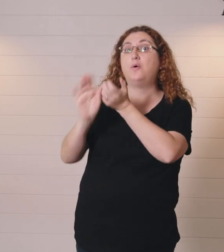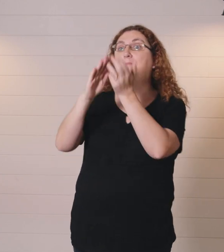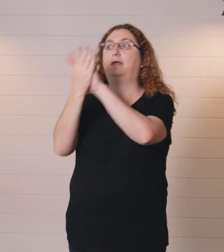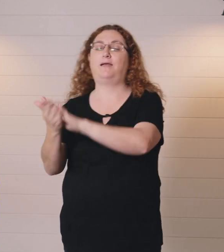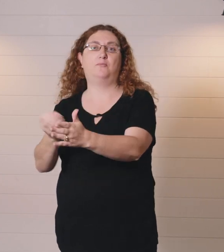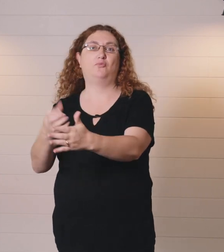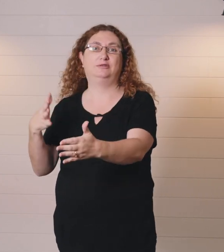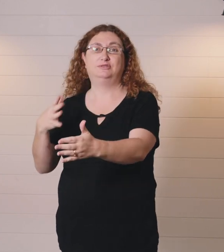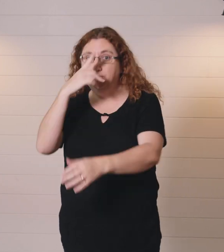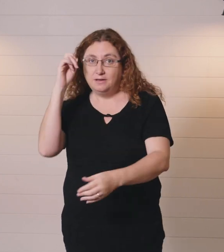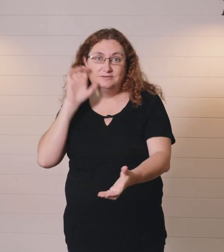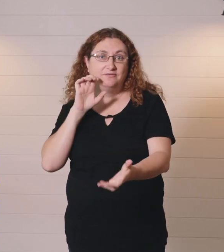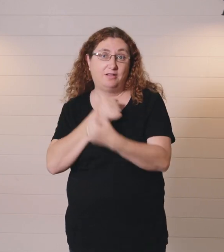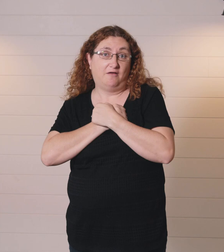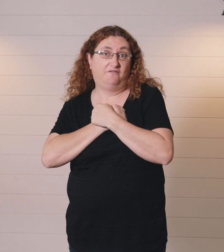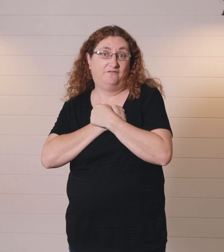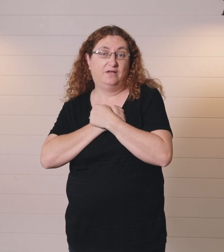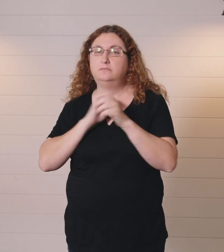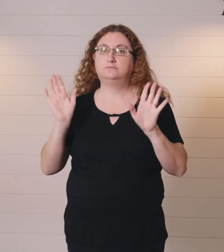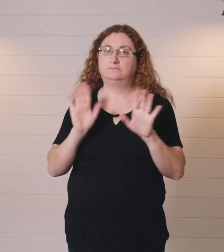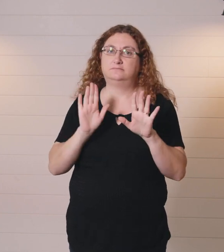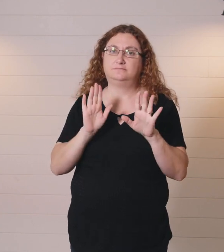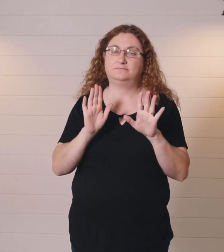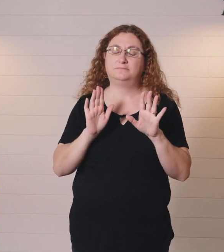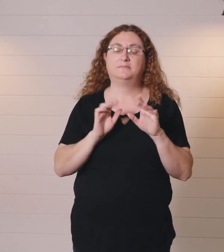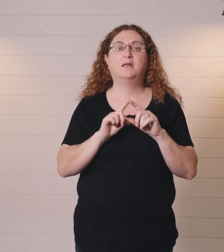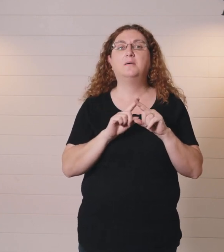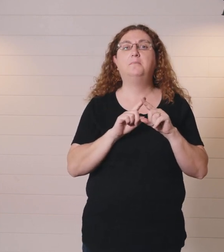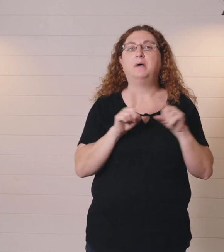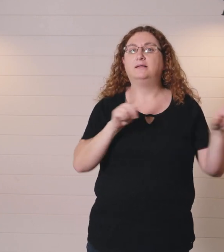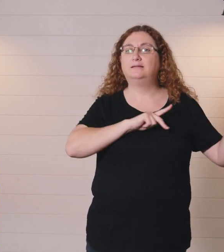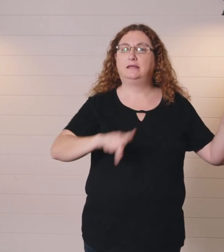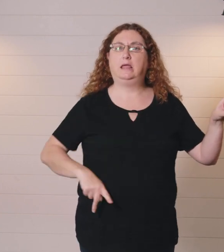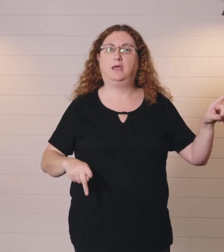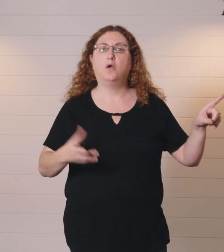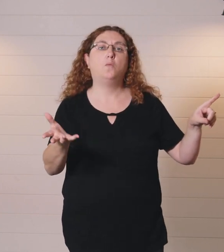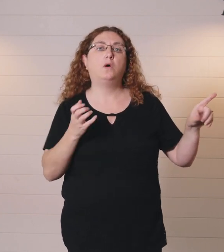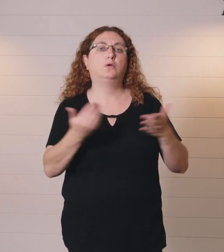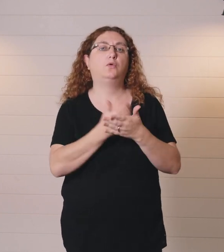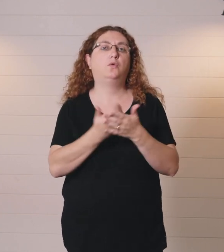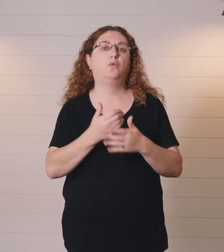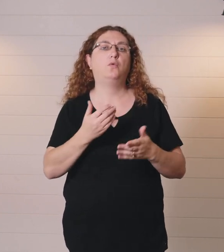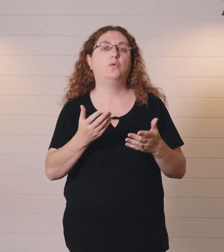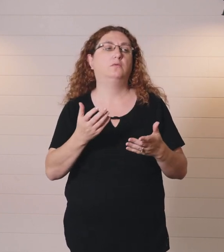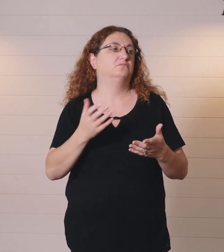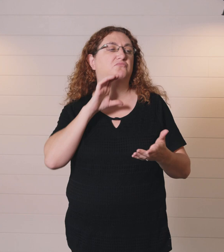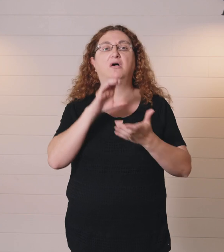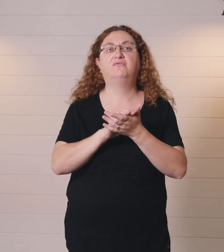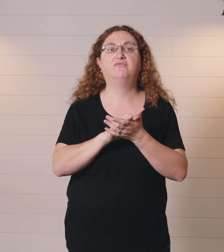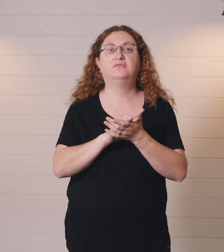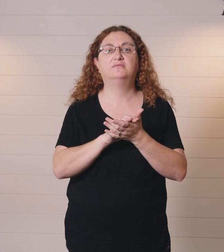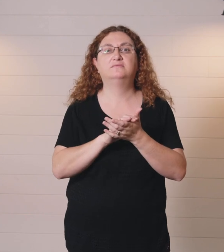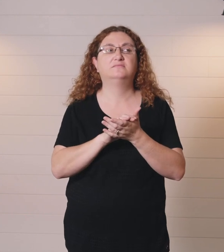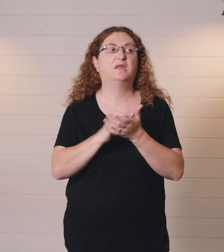not because of love, but based strictly on the agenda of the king, the desires of the king,